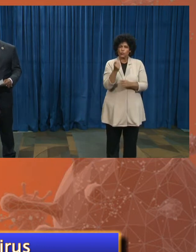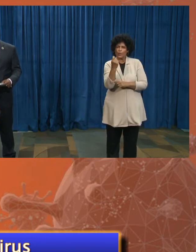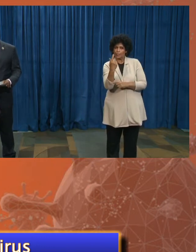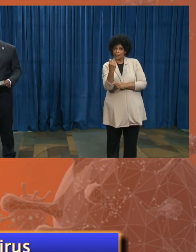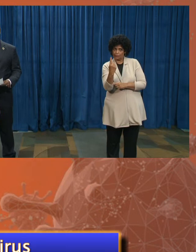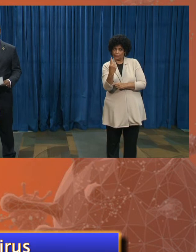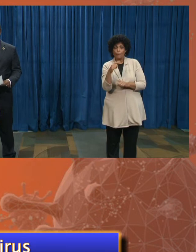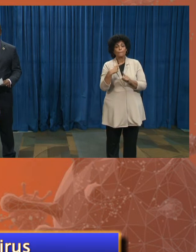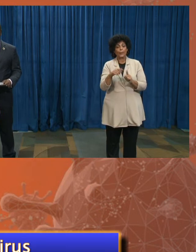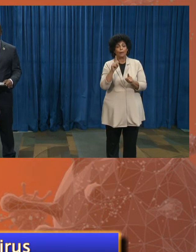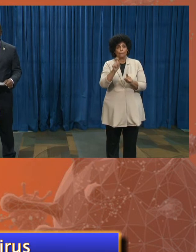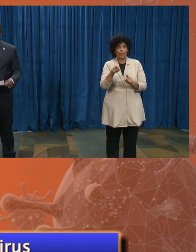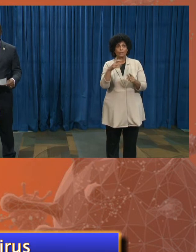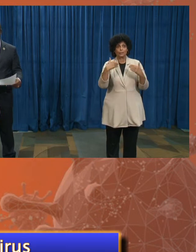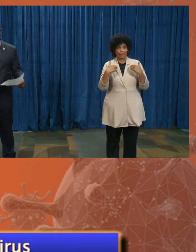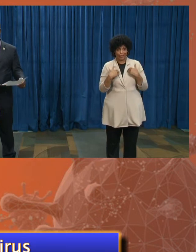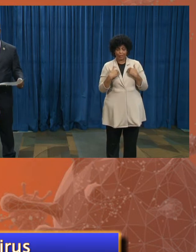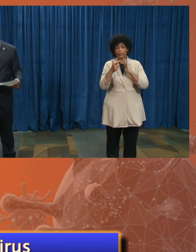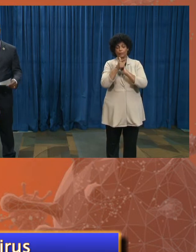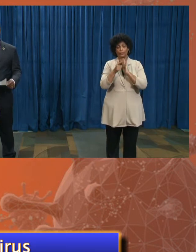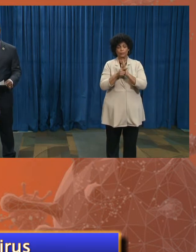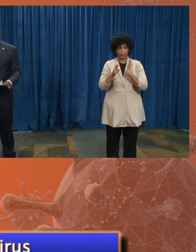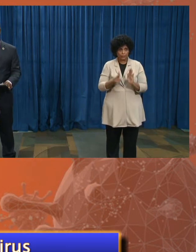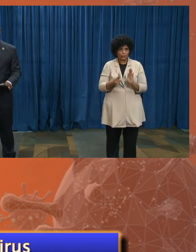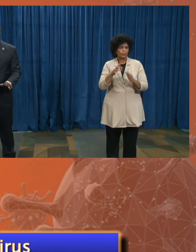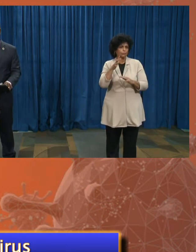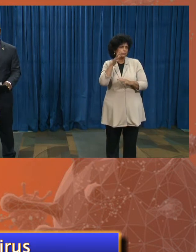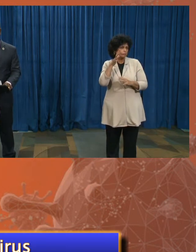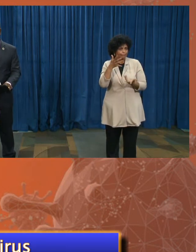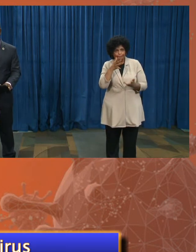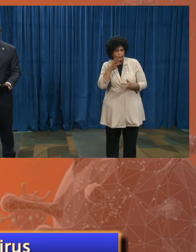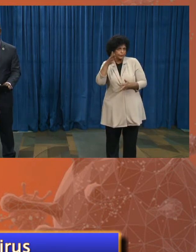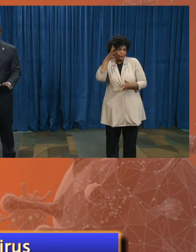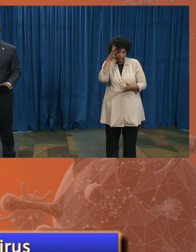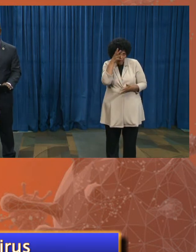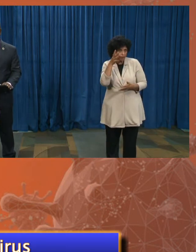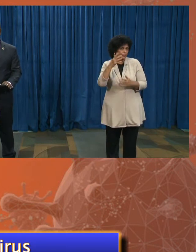legal guardian must be present with the child.